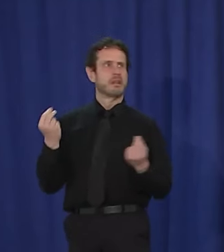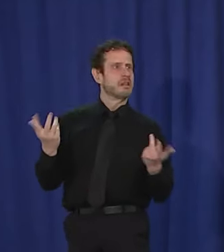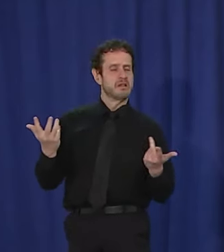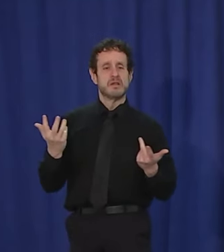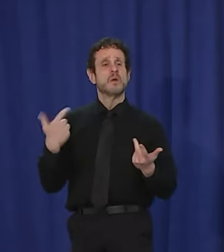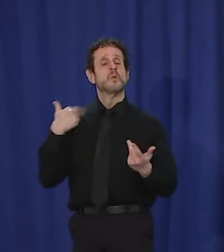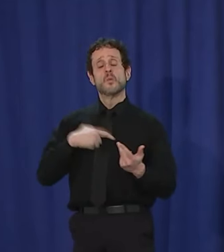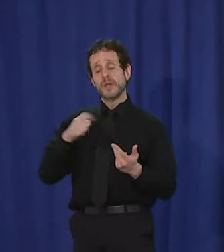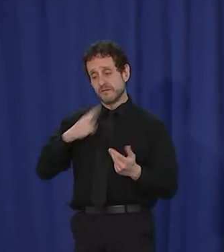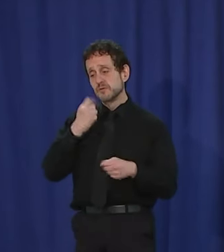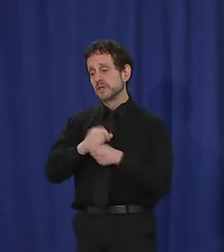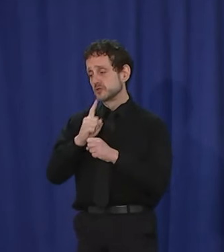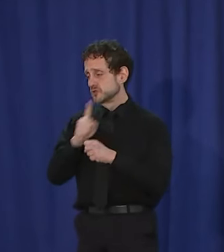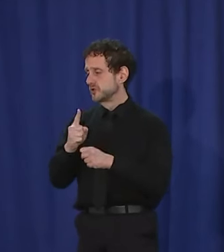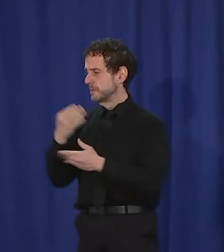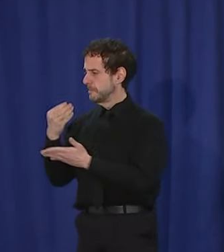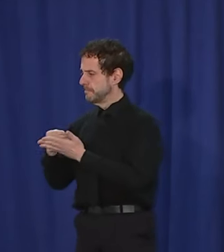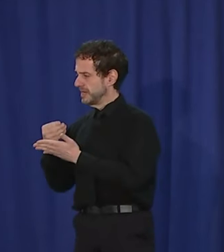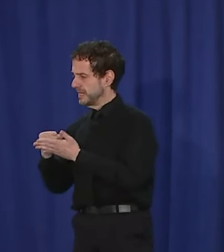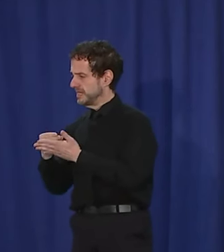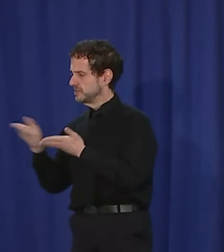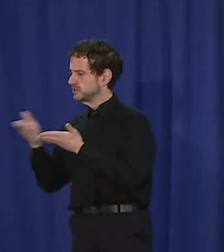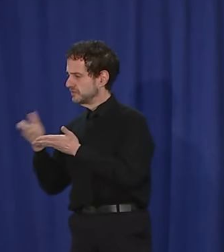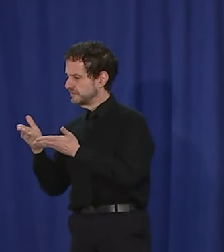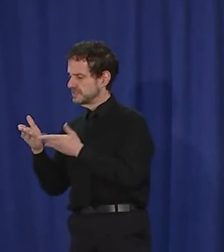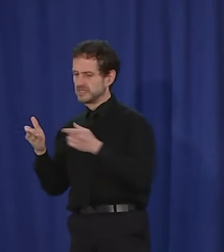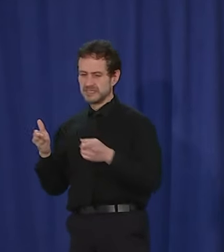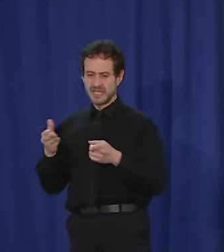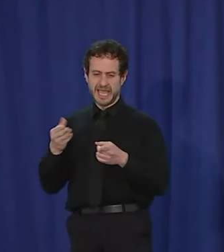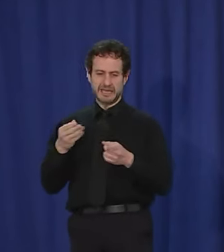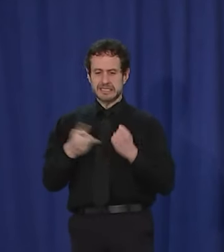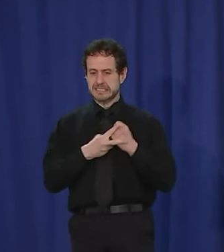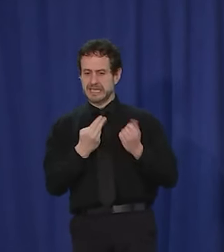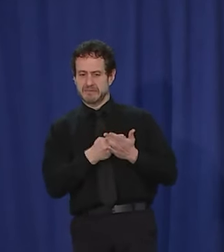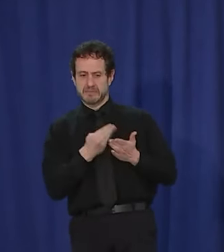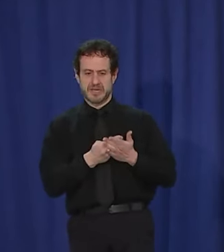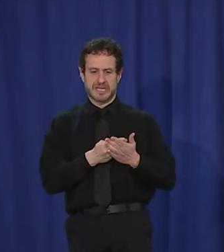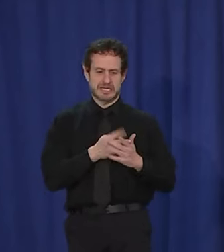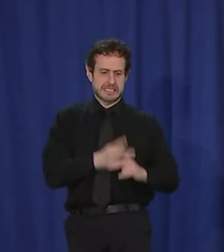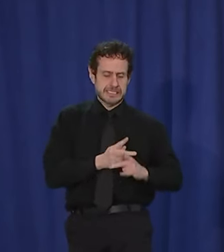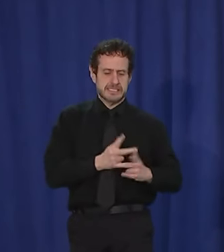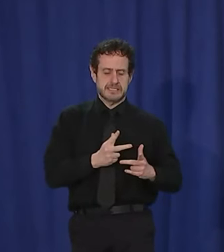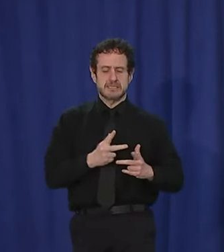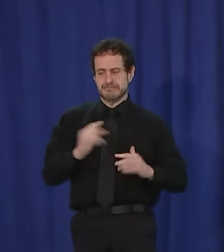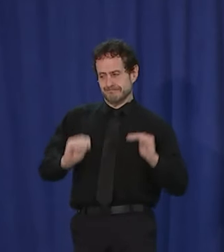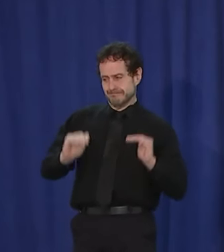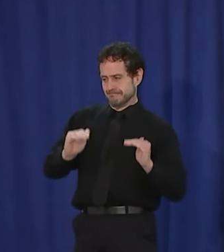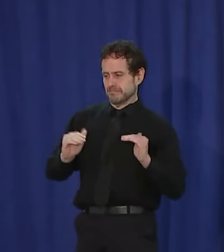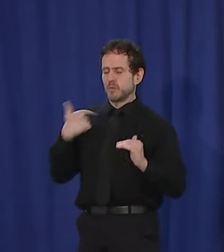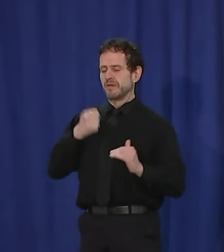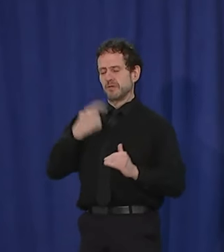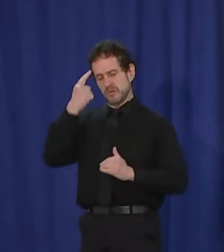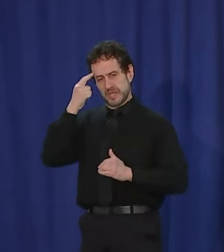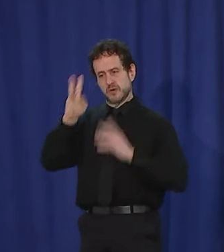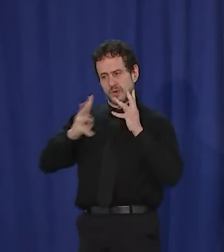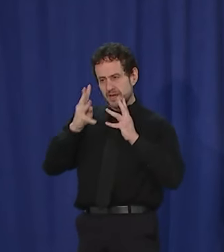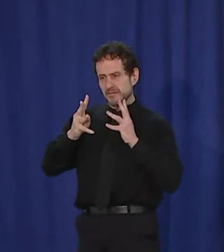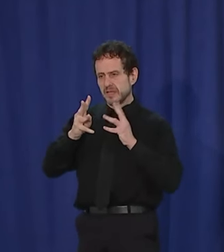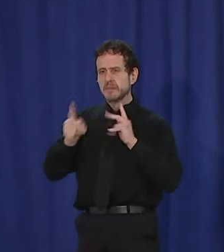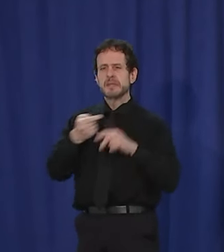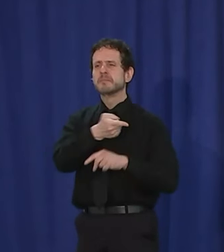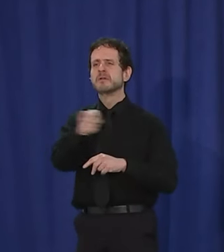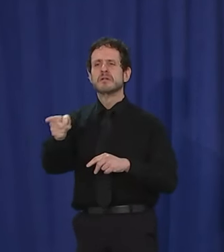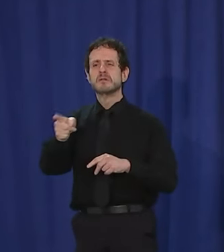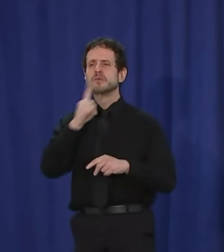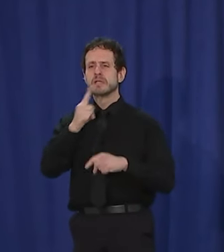right balance, but when people are going through this really difficult economic time, we've got to think creatively about the way that we